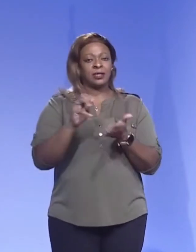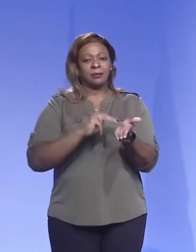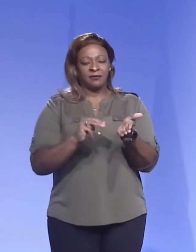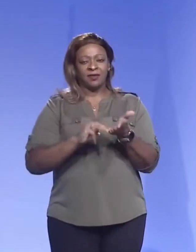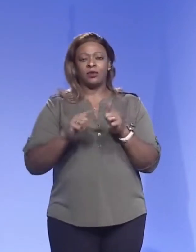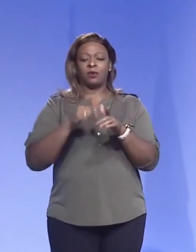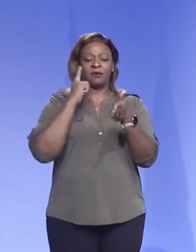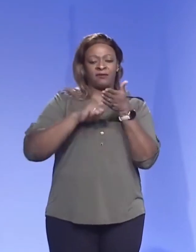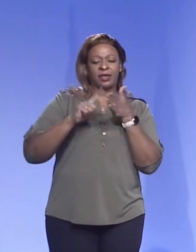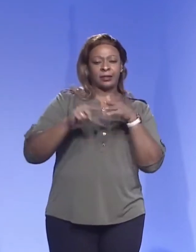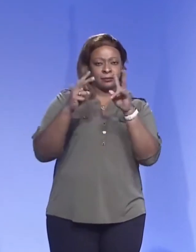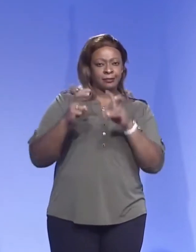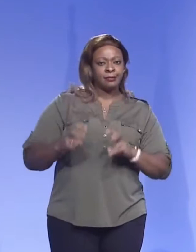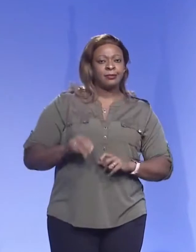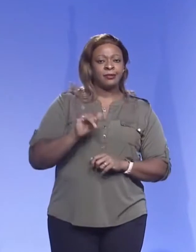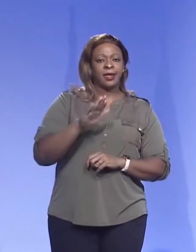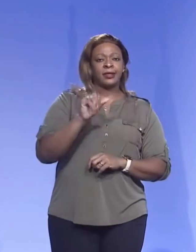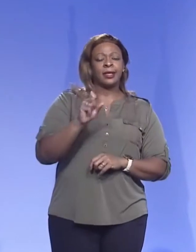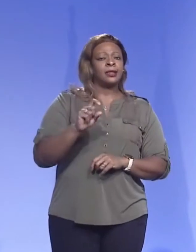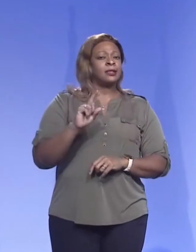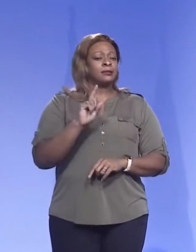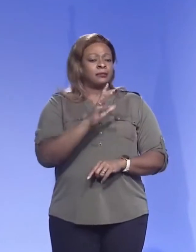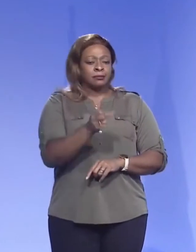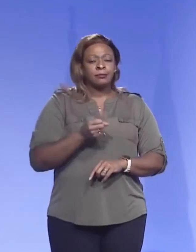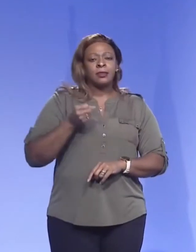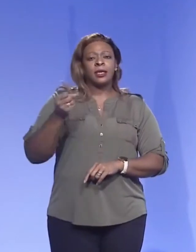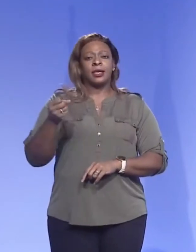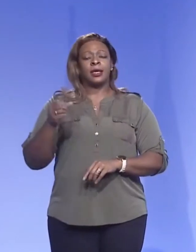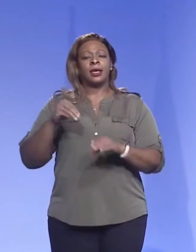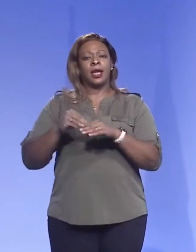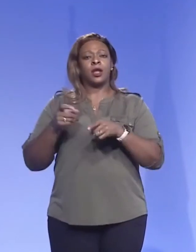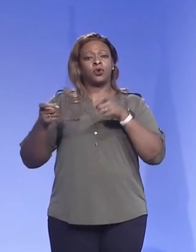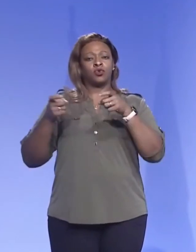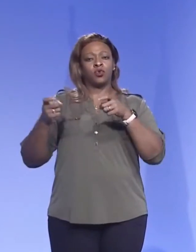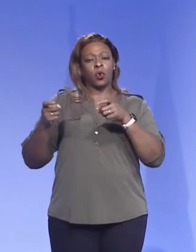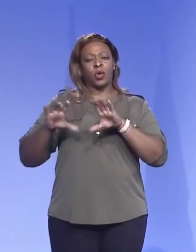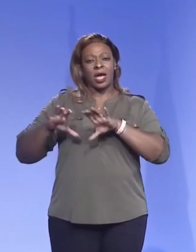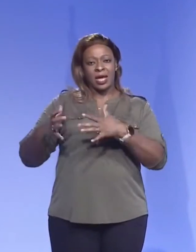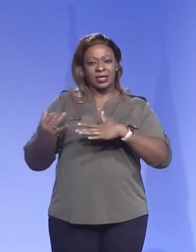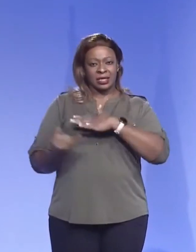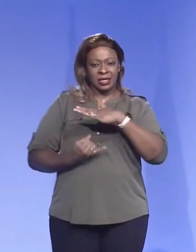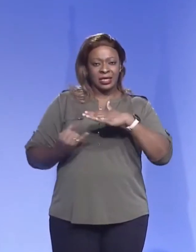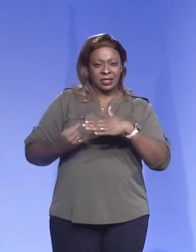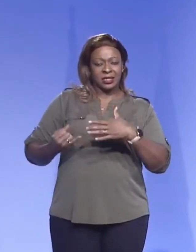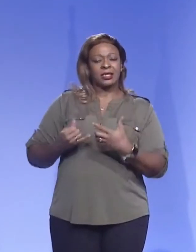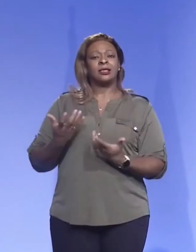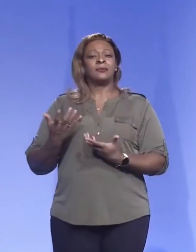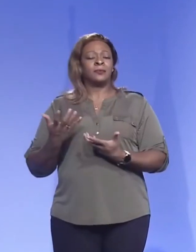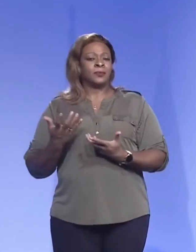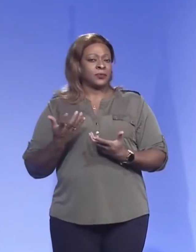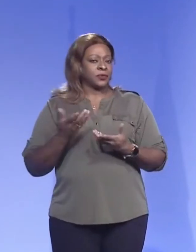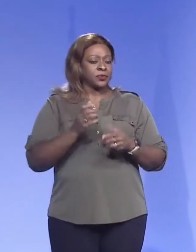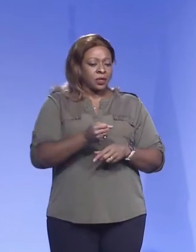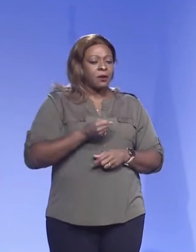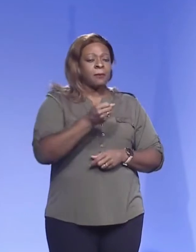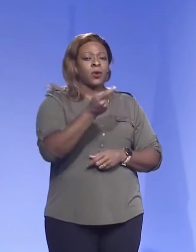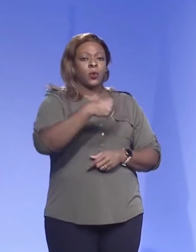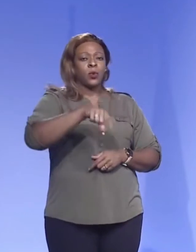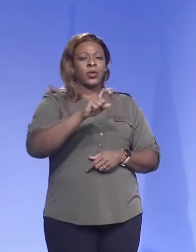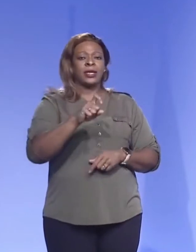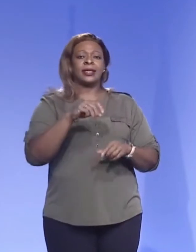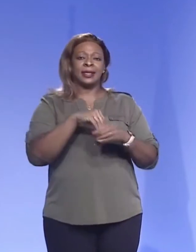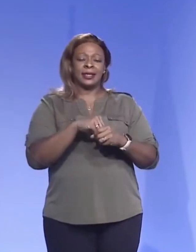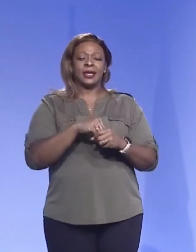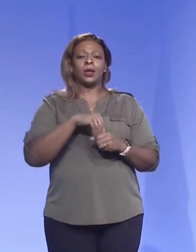to investigate cases, place those who need to be under control measures of isolation into isolation, place those who need to be